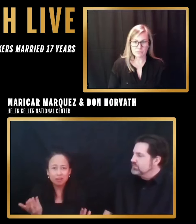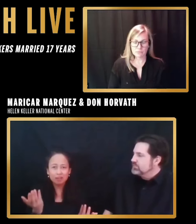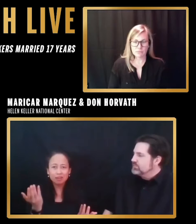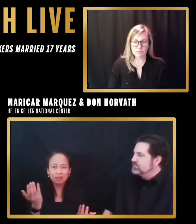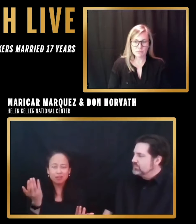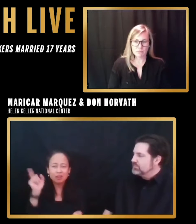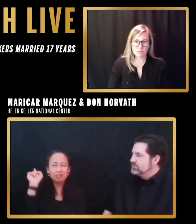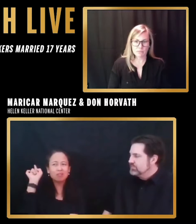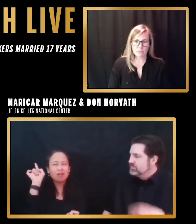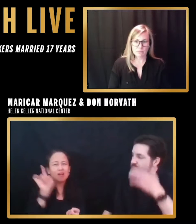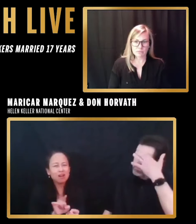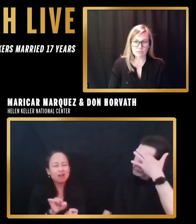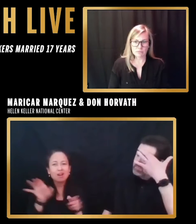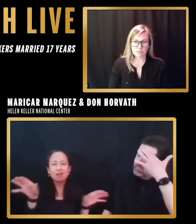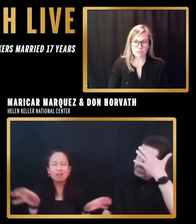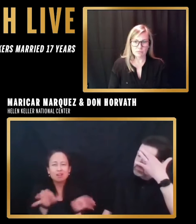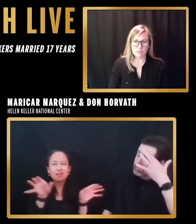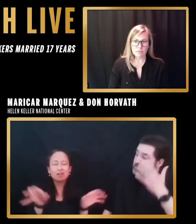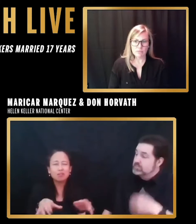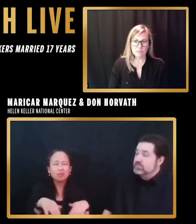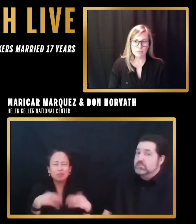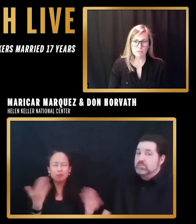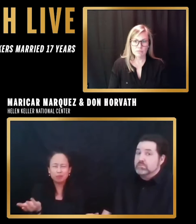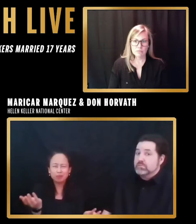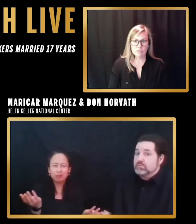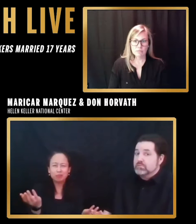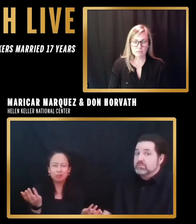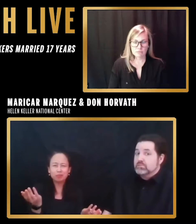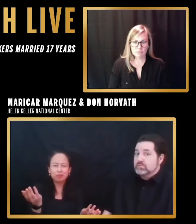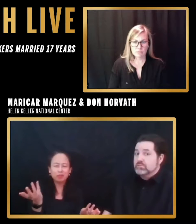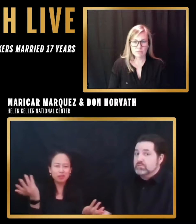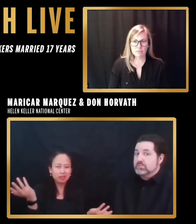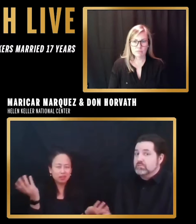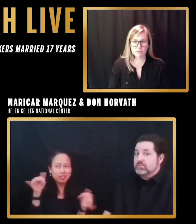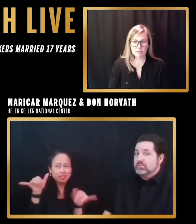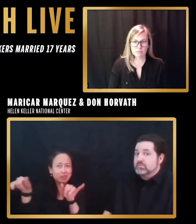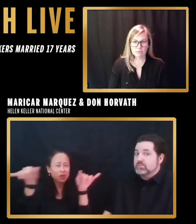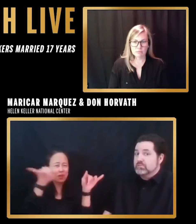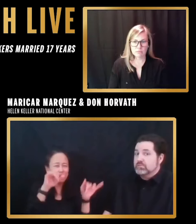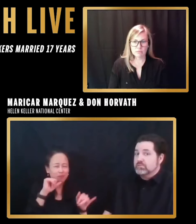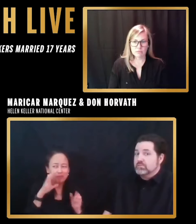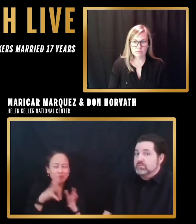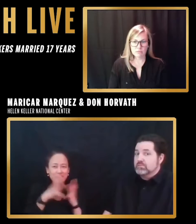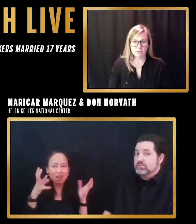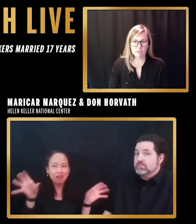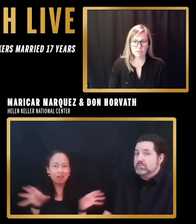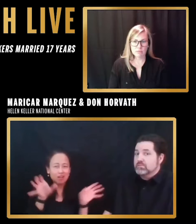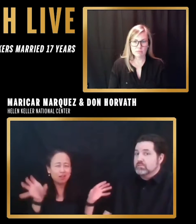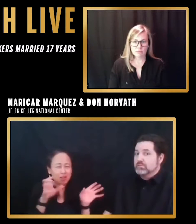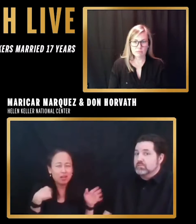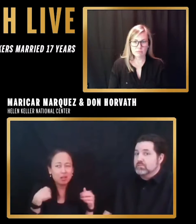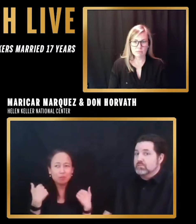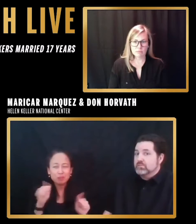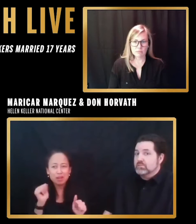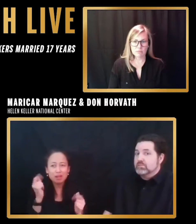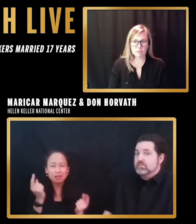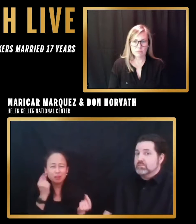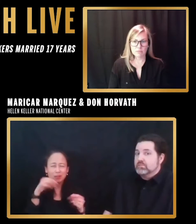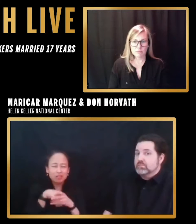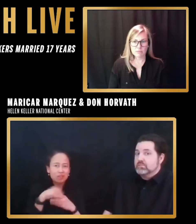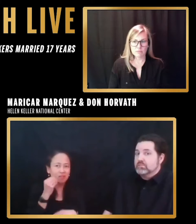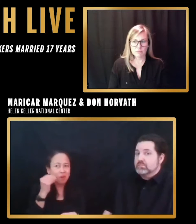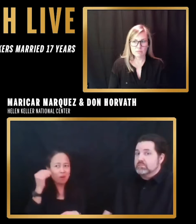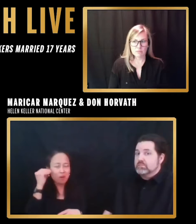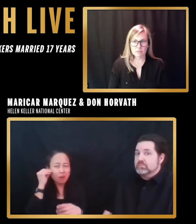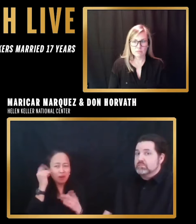we would go out all the time, but now because of COVID, we can't do that anymore. So it's